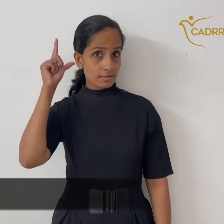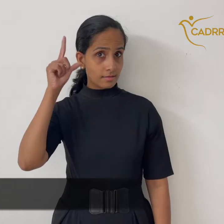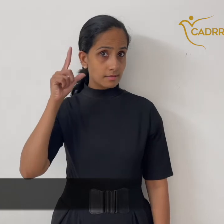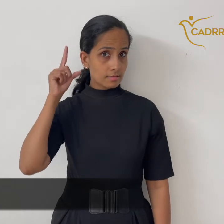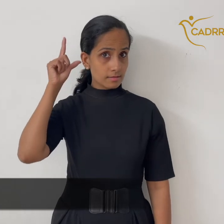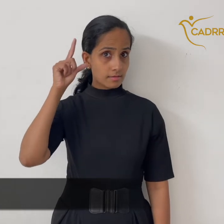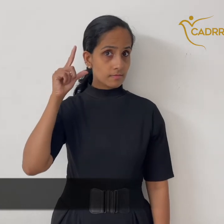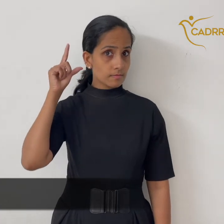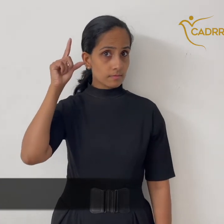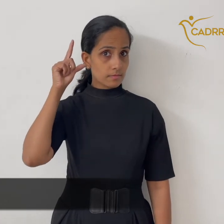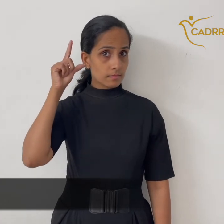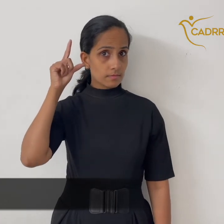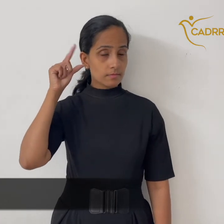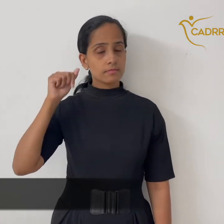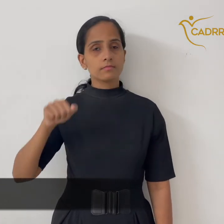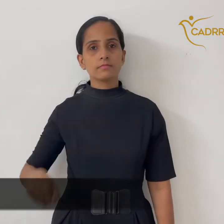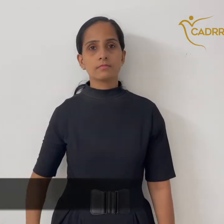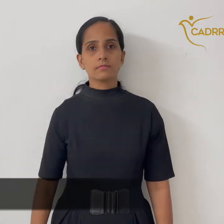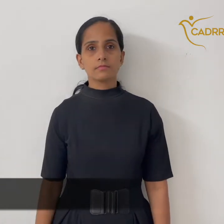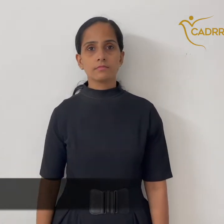Lucknow with an L.